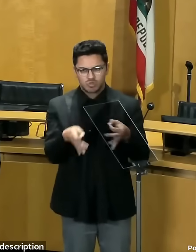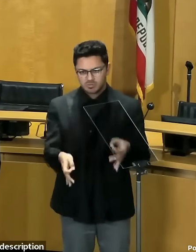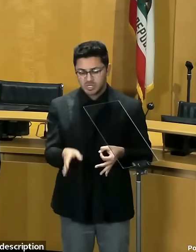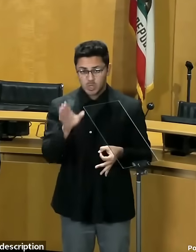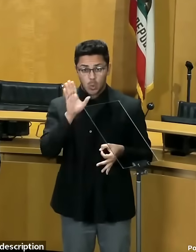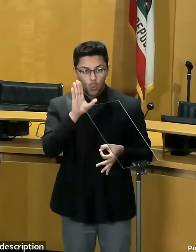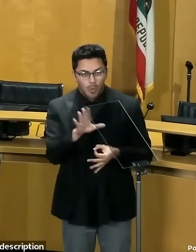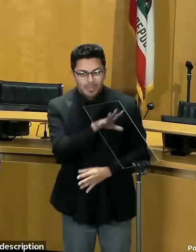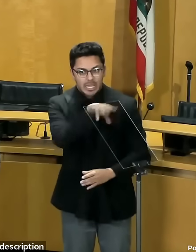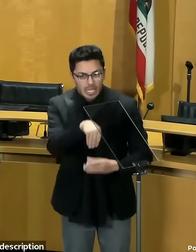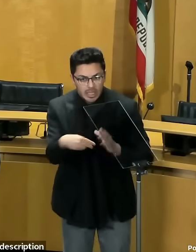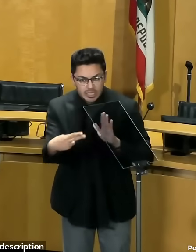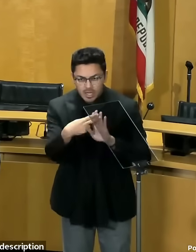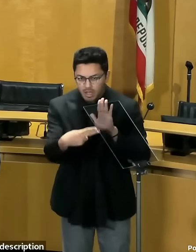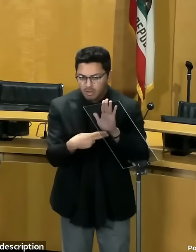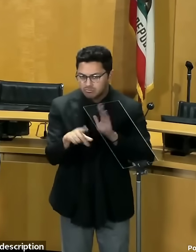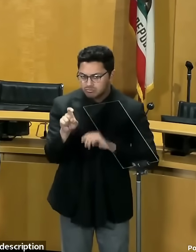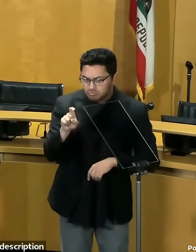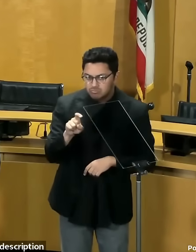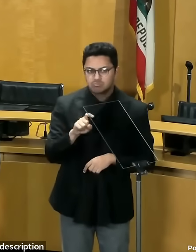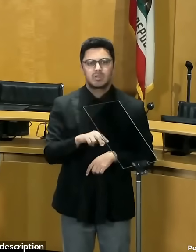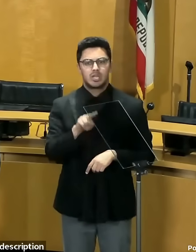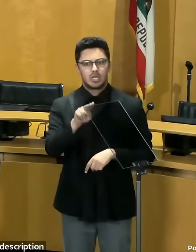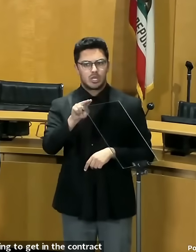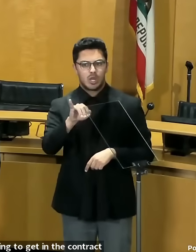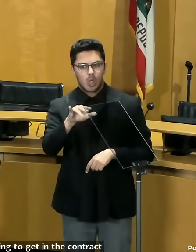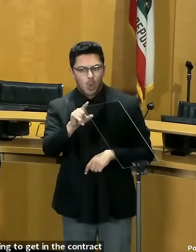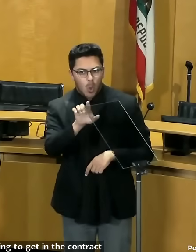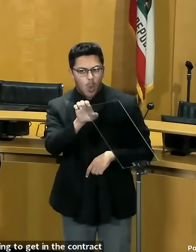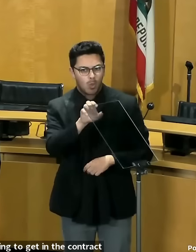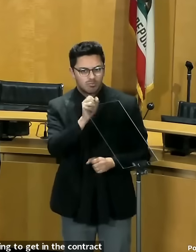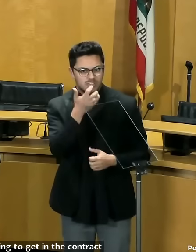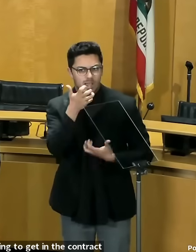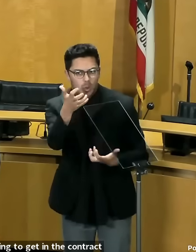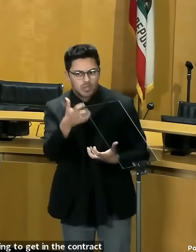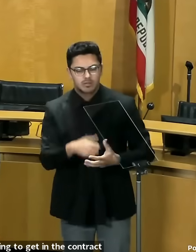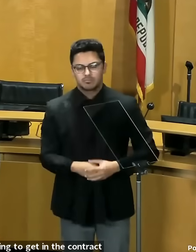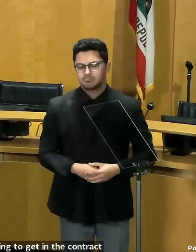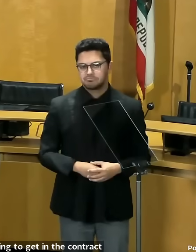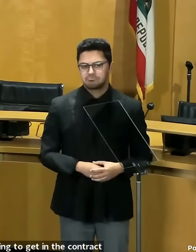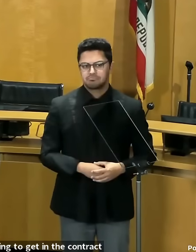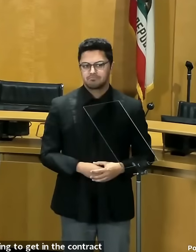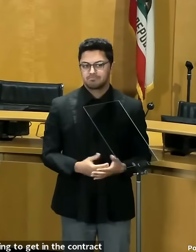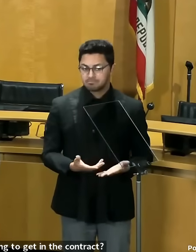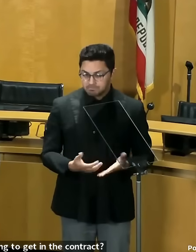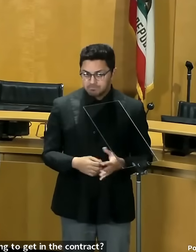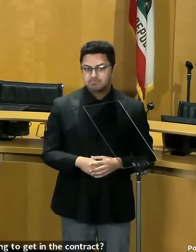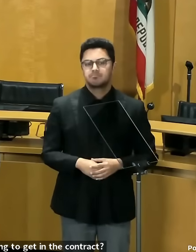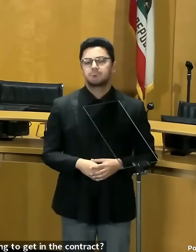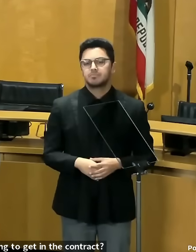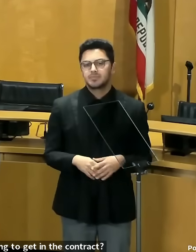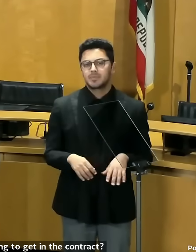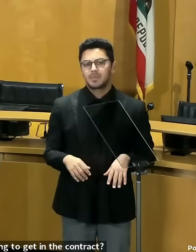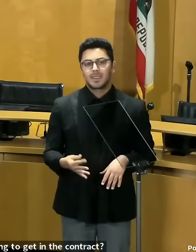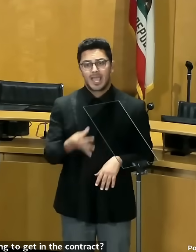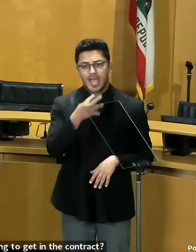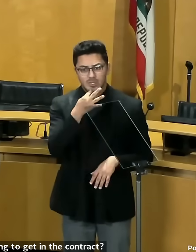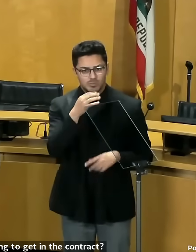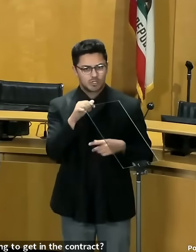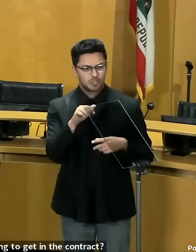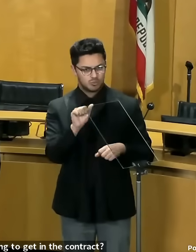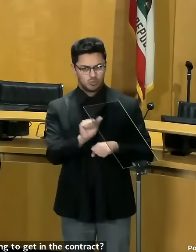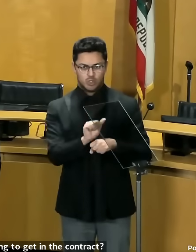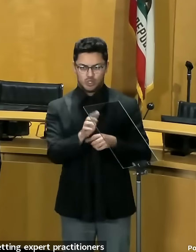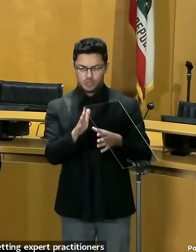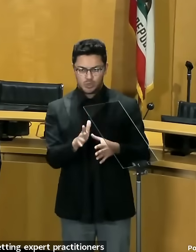get in the contract? Nicole shouted. What about getting expert practitioners